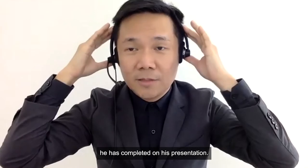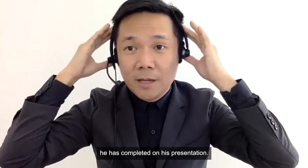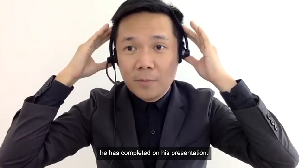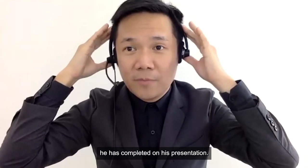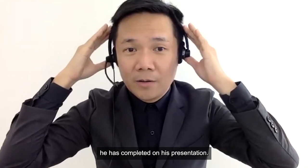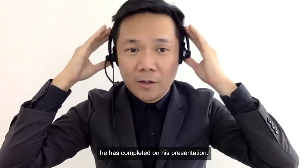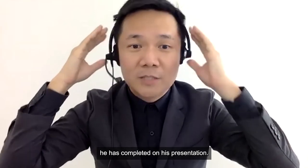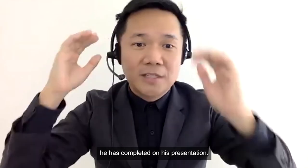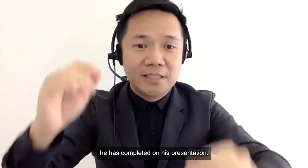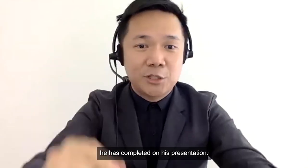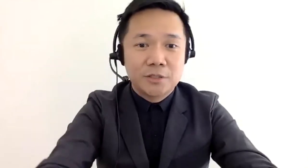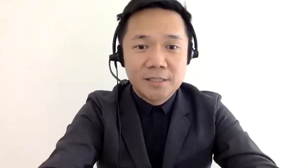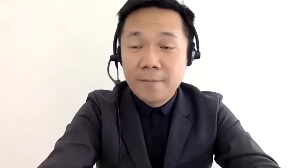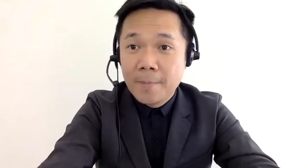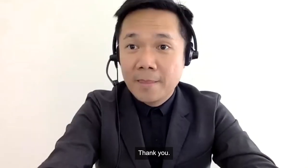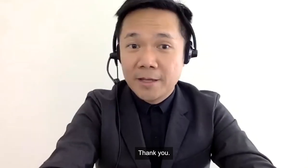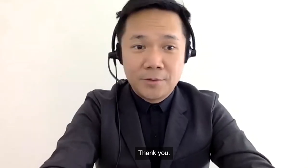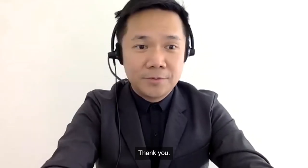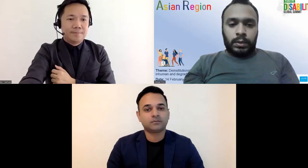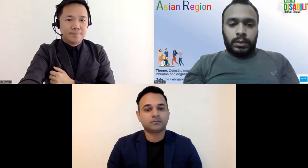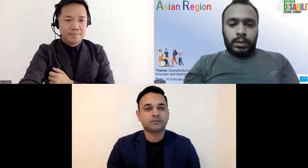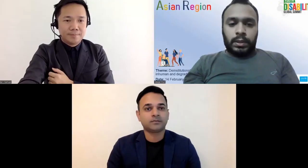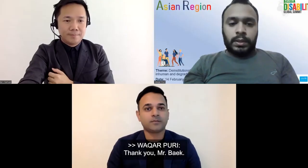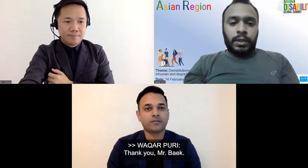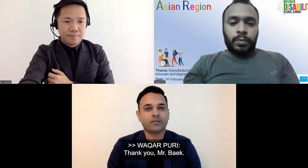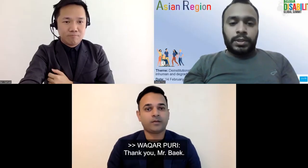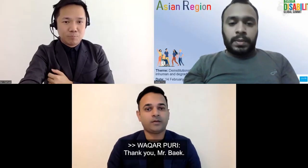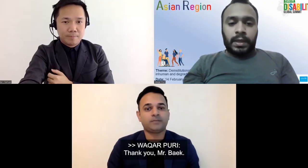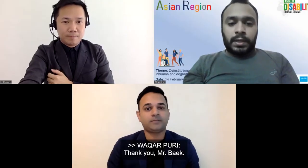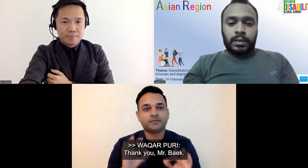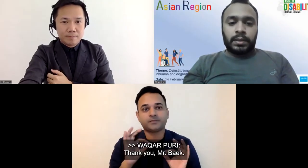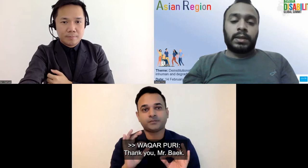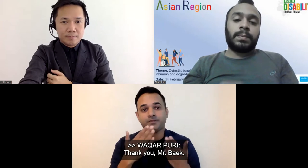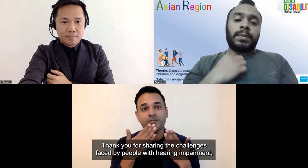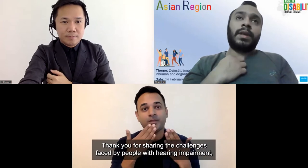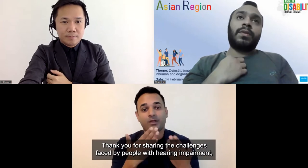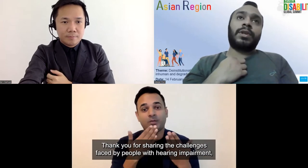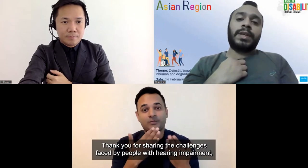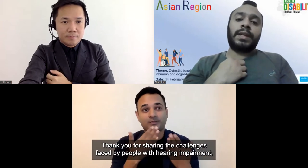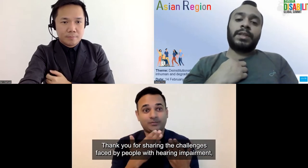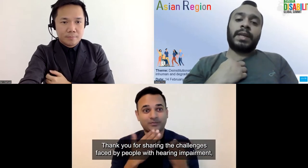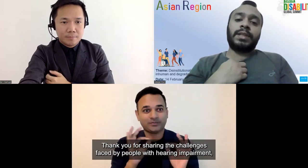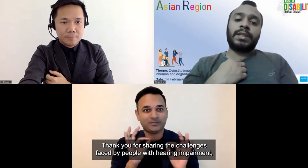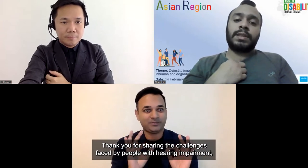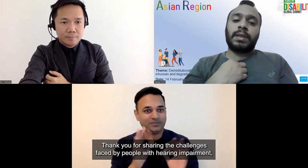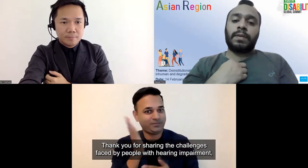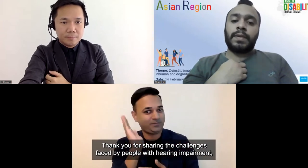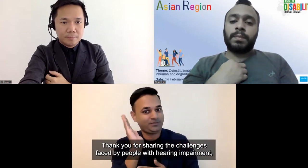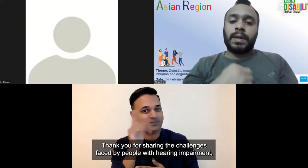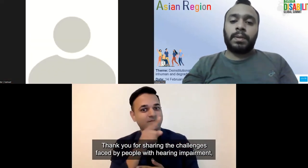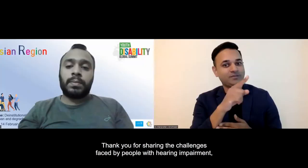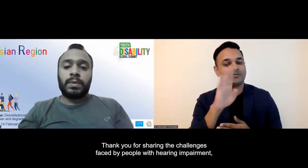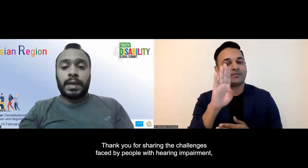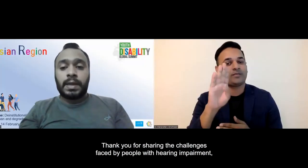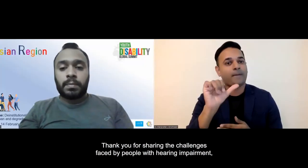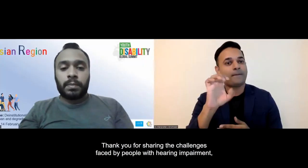on his presentation. Thank you. Thank you, Mr. Baek. Thank you for sharing the challenges faced